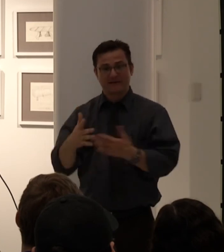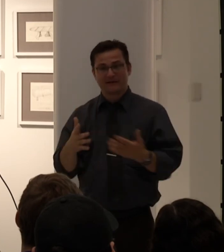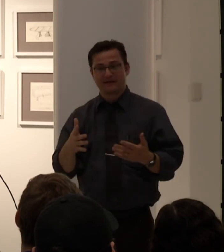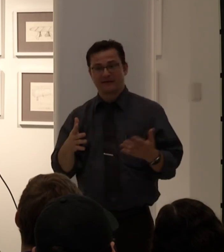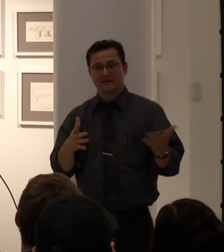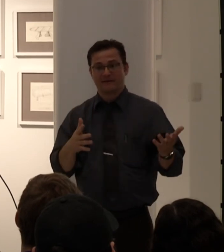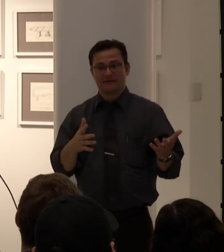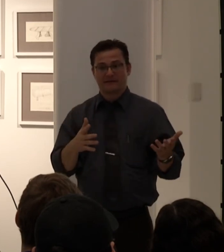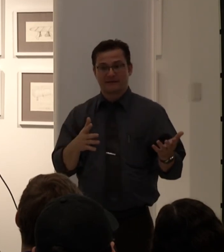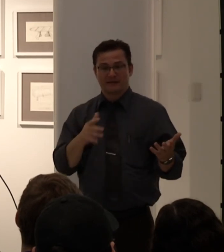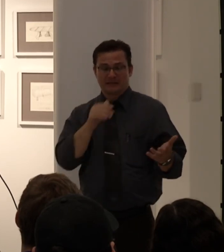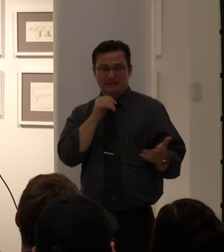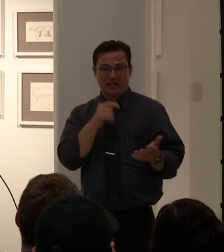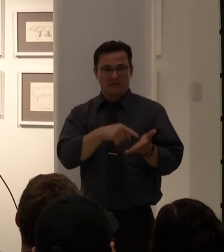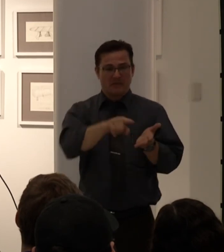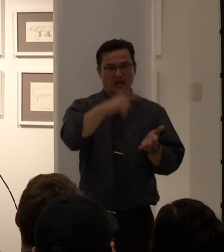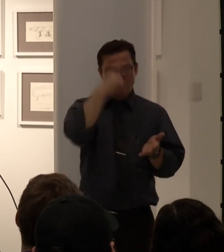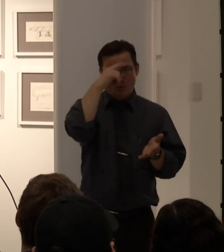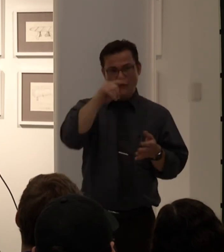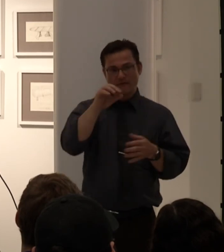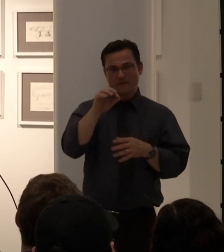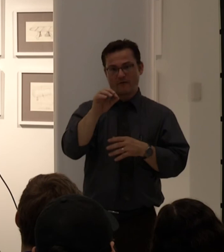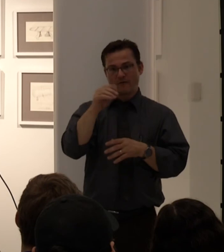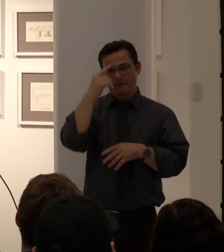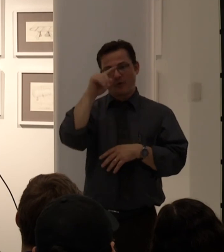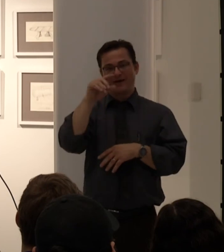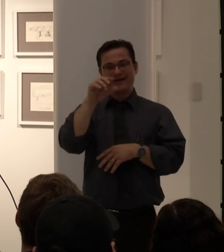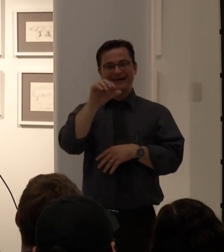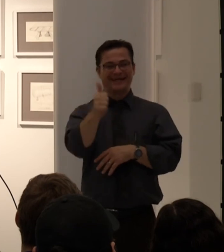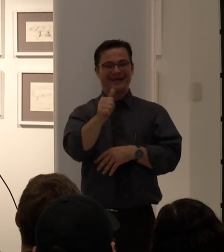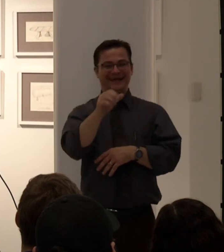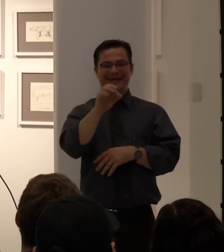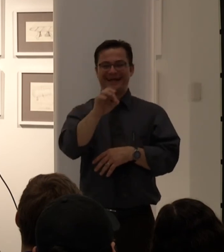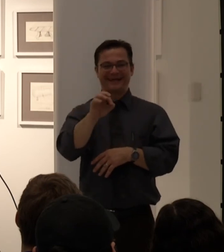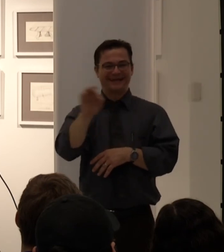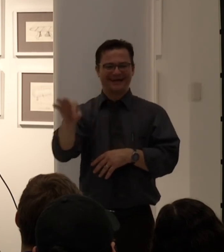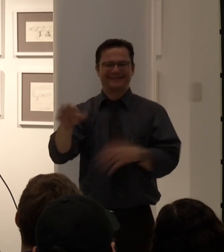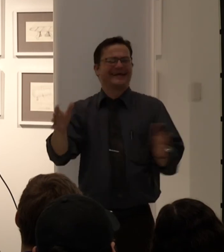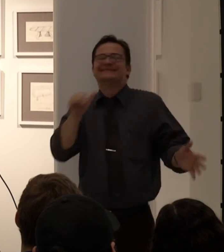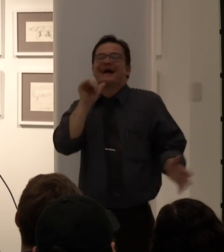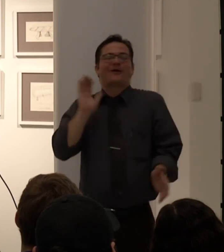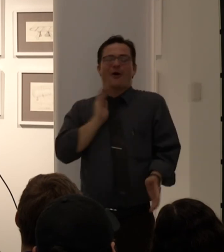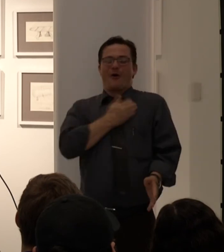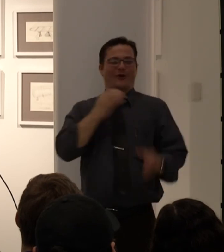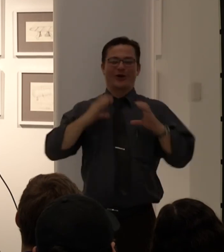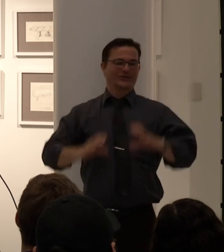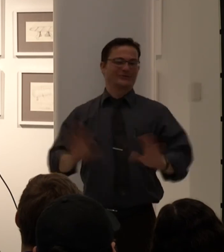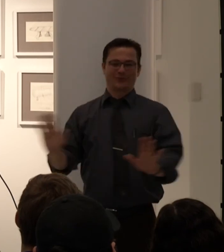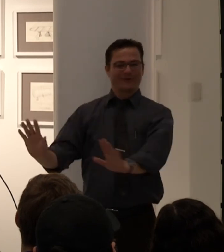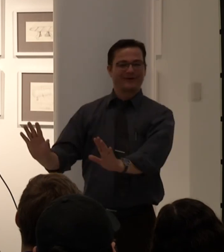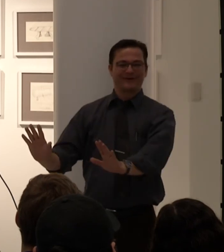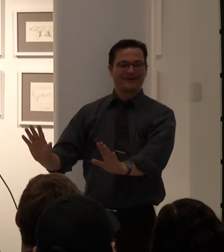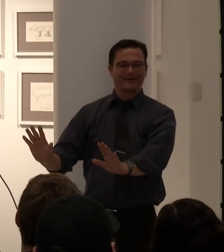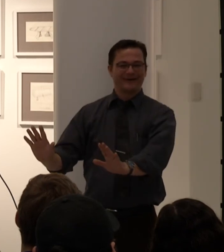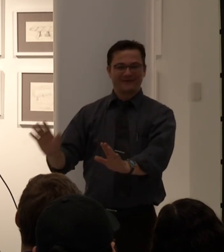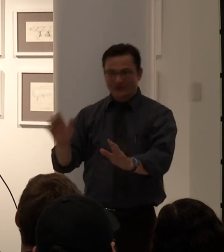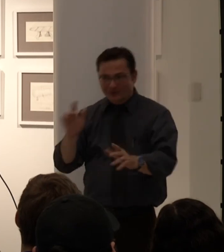chair, wouldn't pay more than $10.99. That's not our customer. Now, is